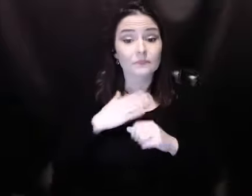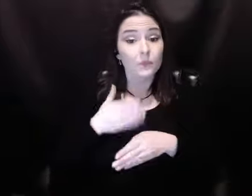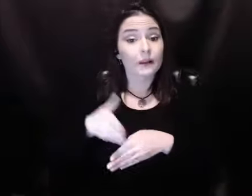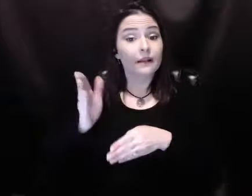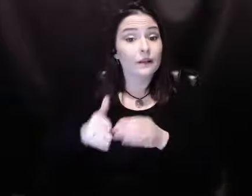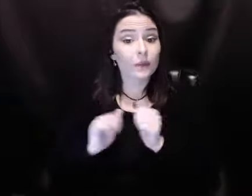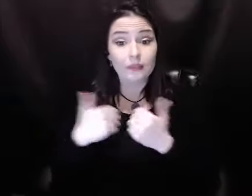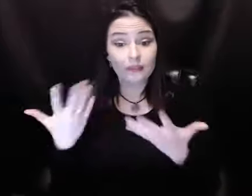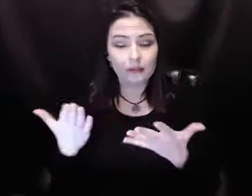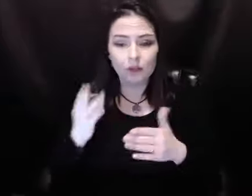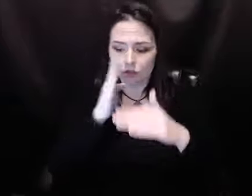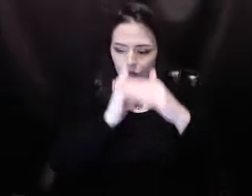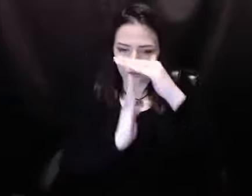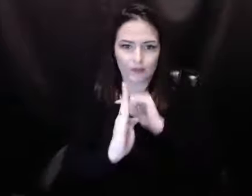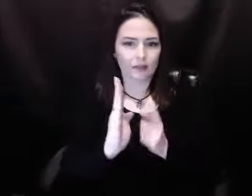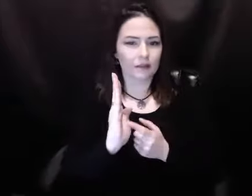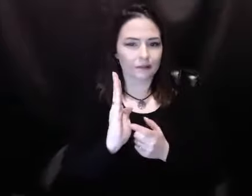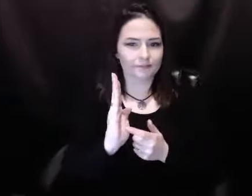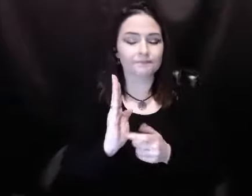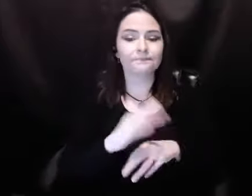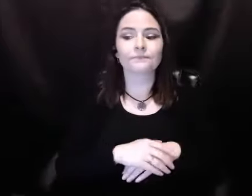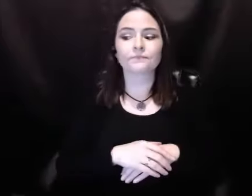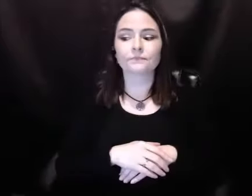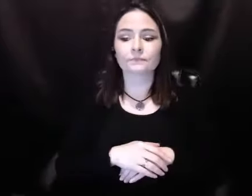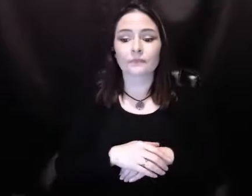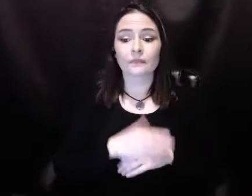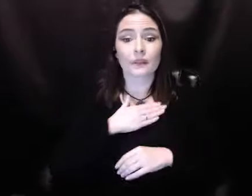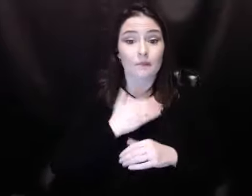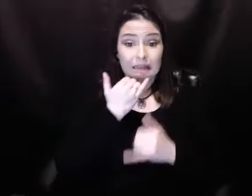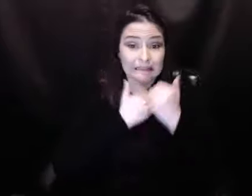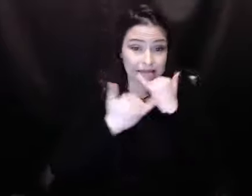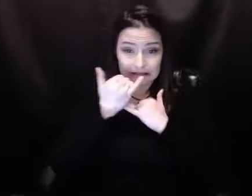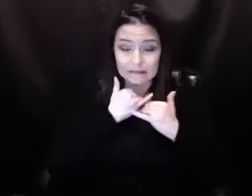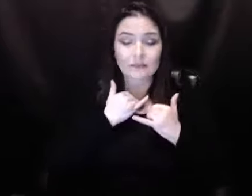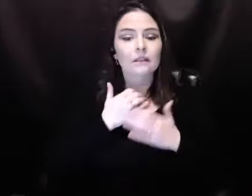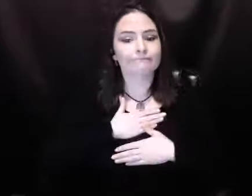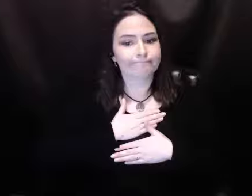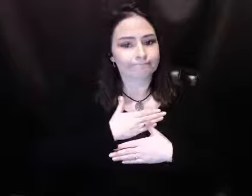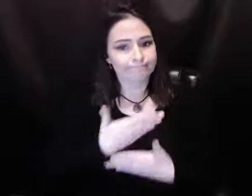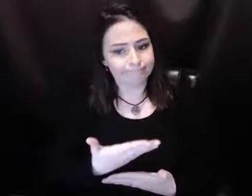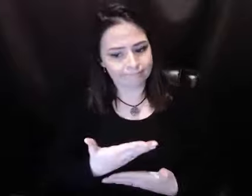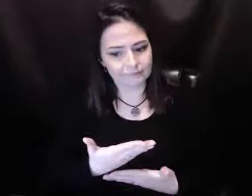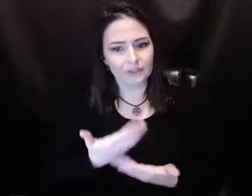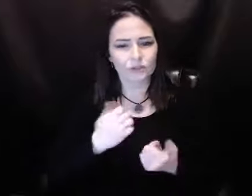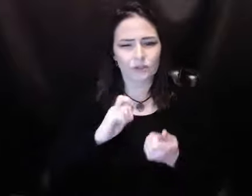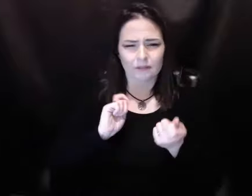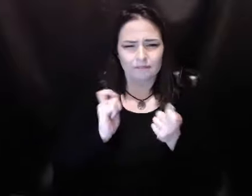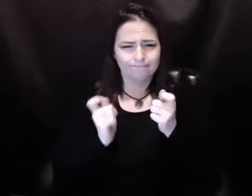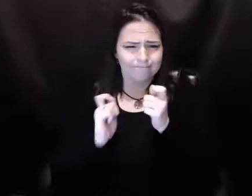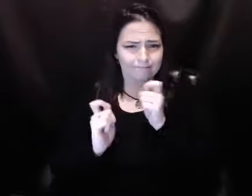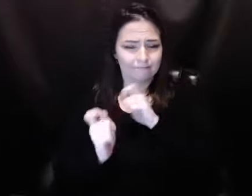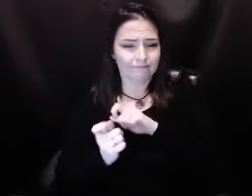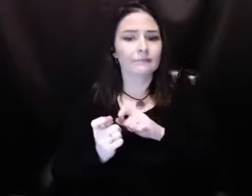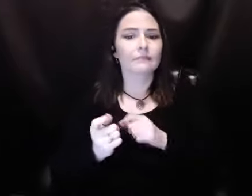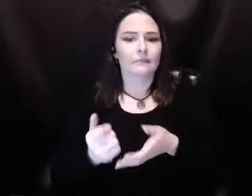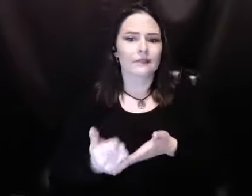the right to care, but not to caretake. I have the right to feel and express it. These are all the wonderful solutions that